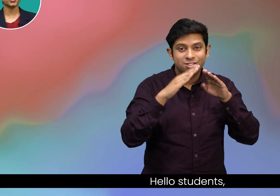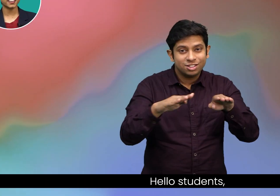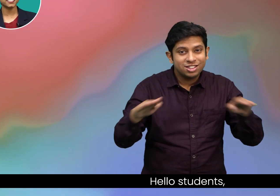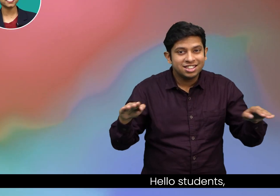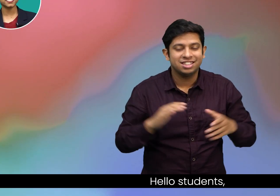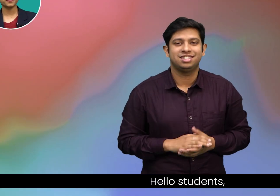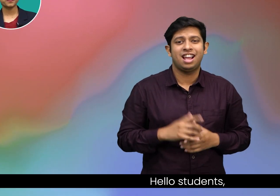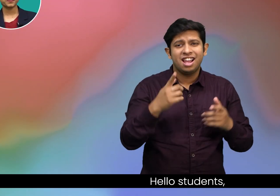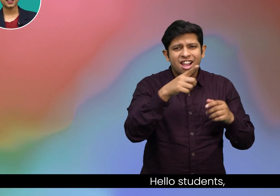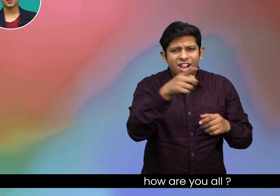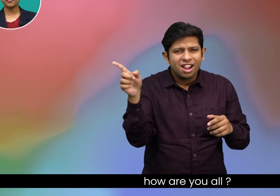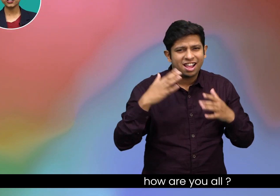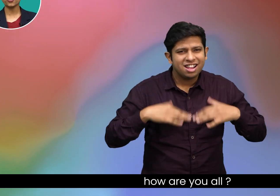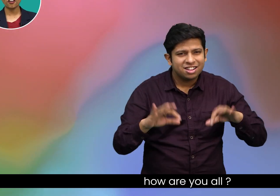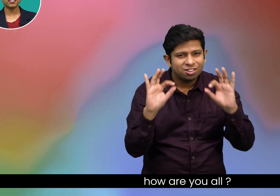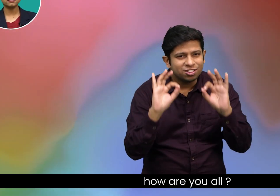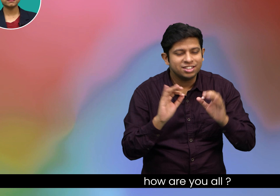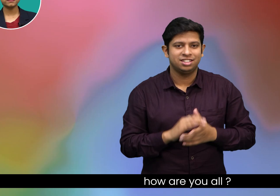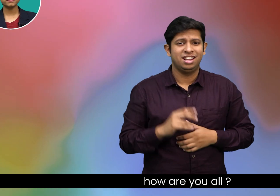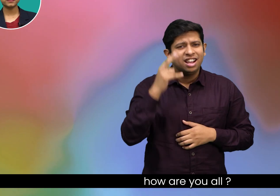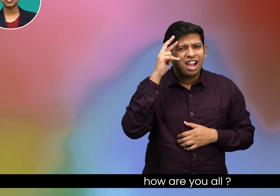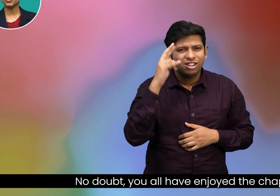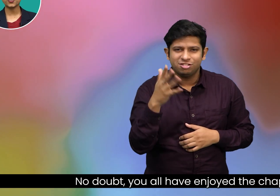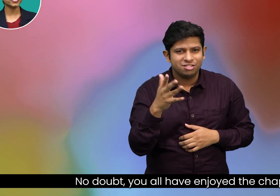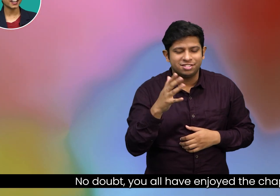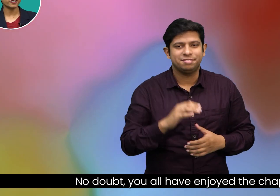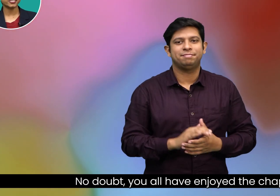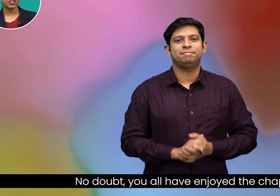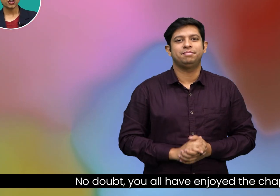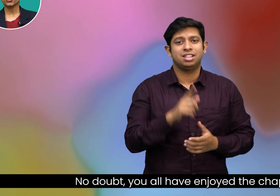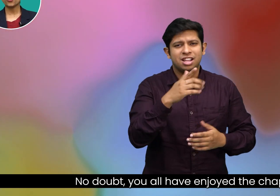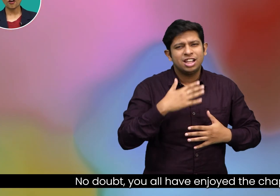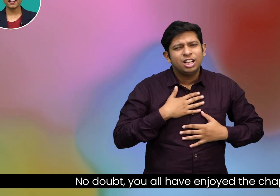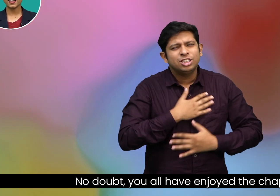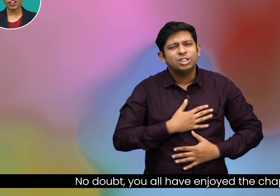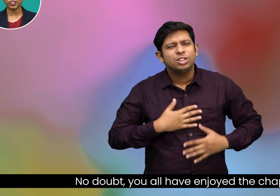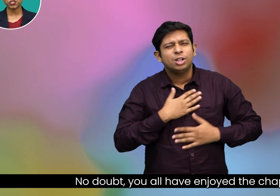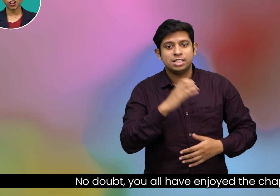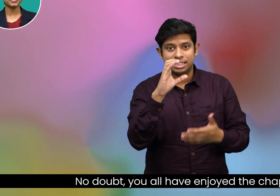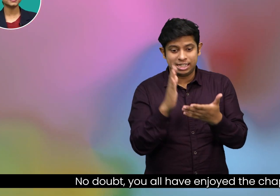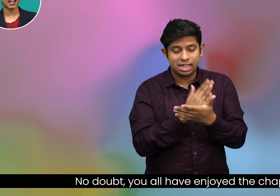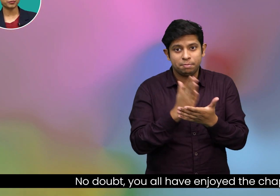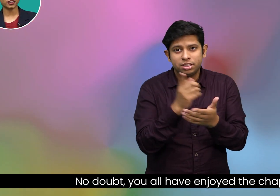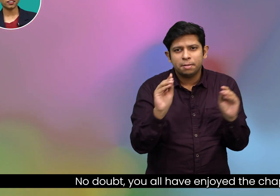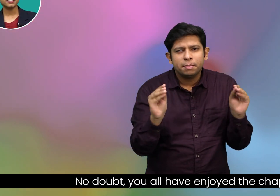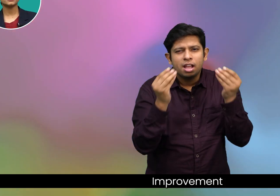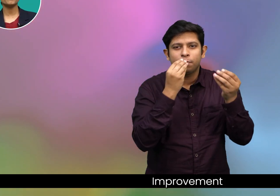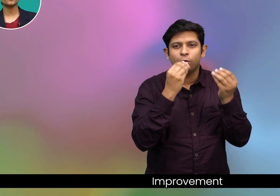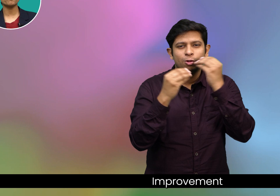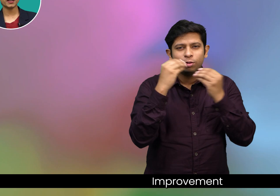Hello students, how are you all? No doubt, you all have enjoyed the